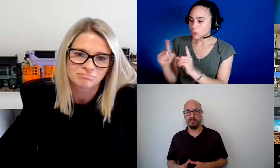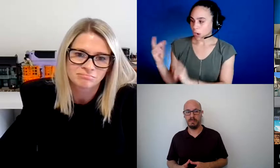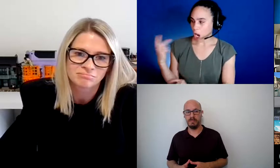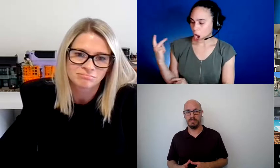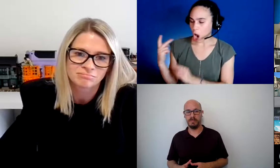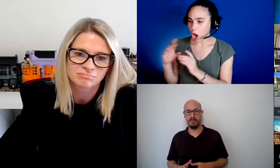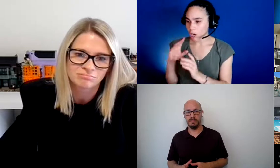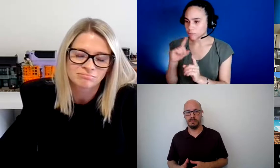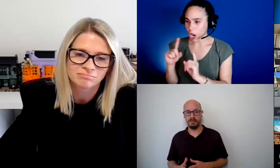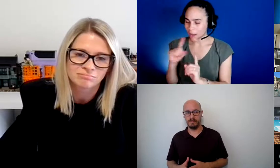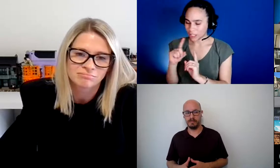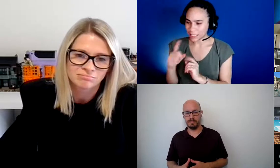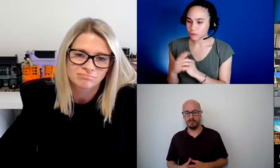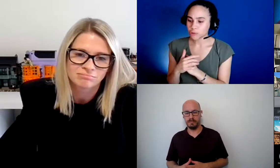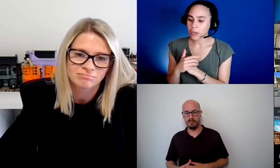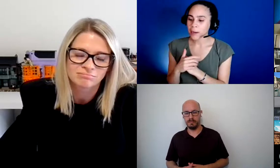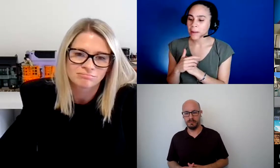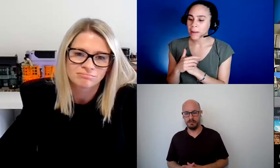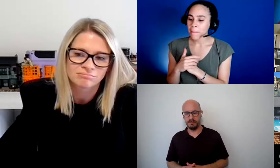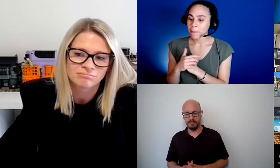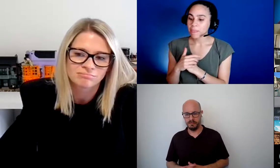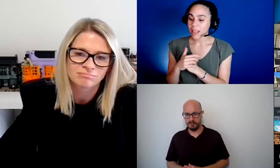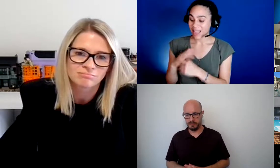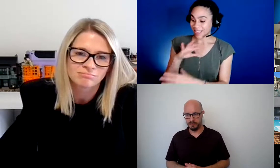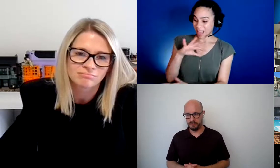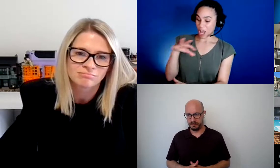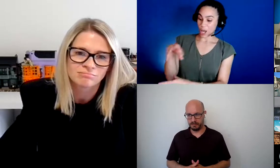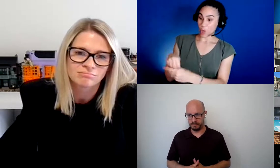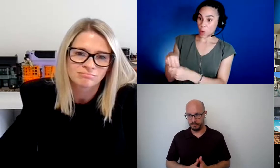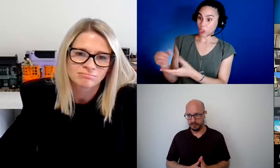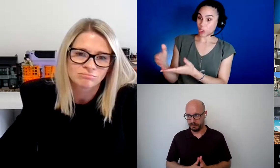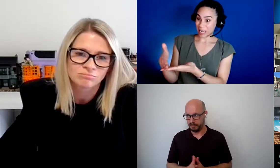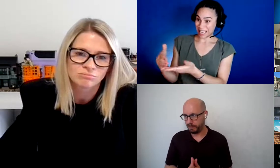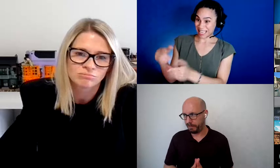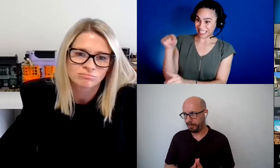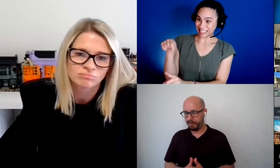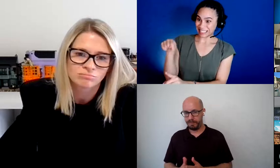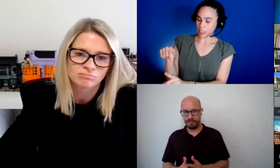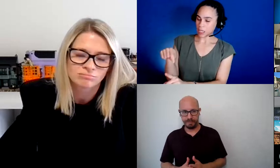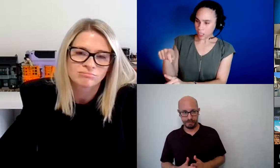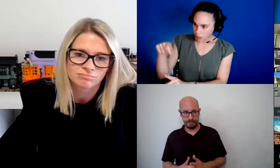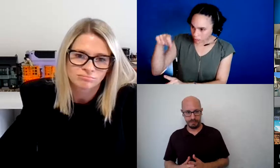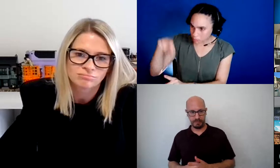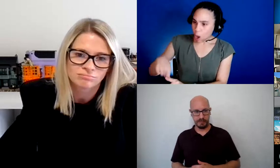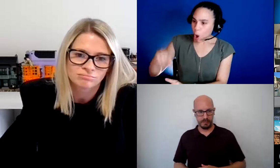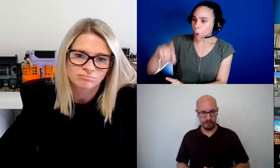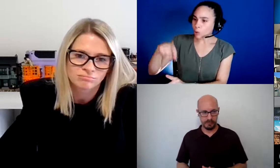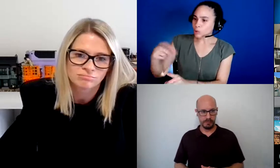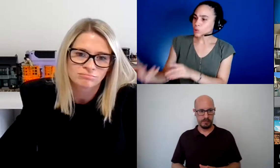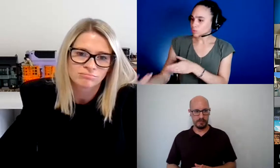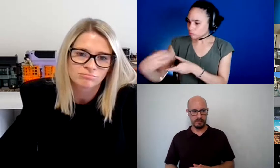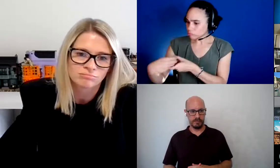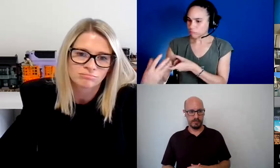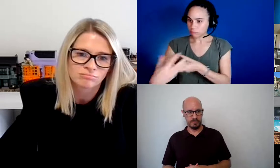the inclusion piece of it is supposed to include those, everyone, so to speak.